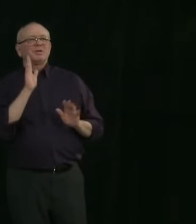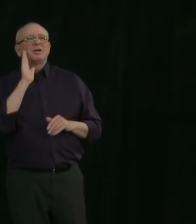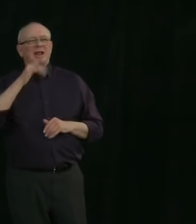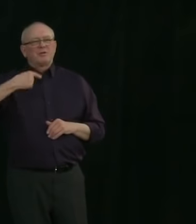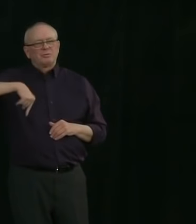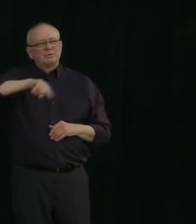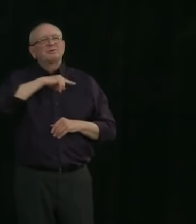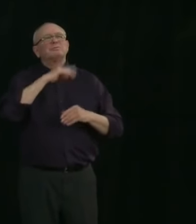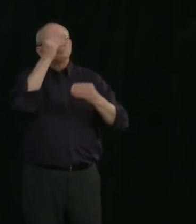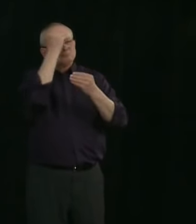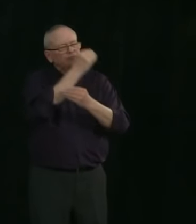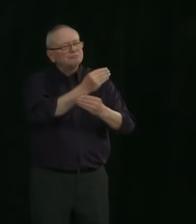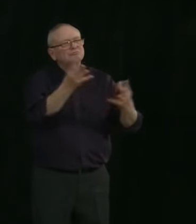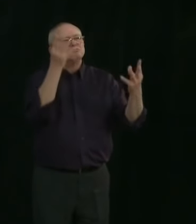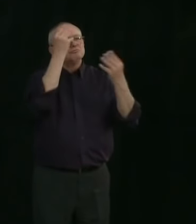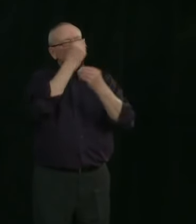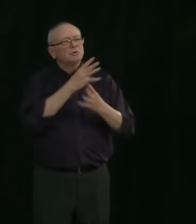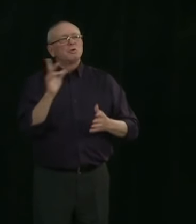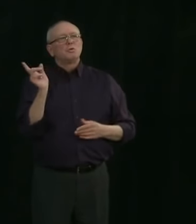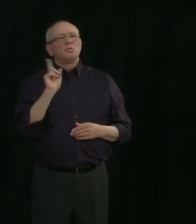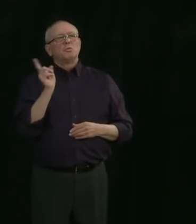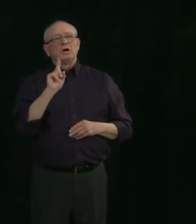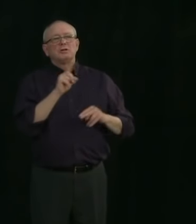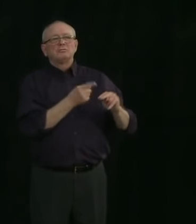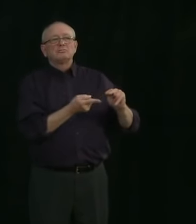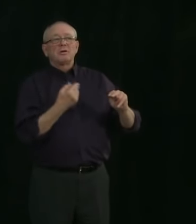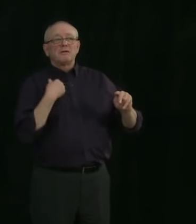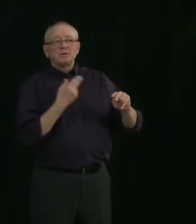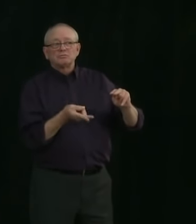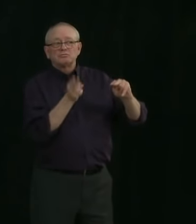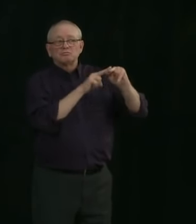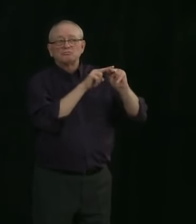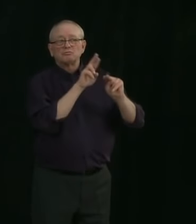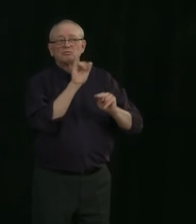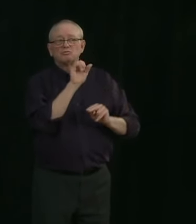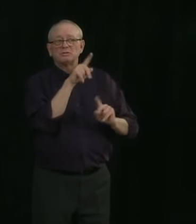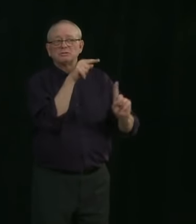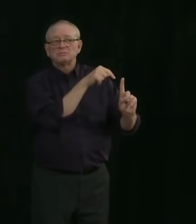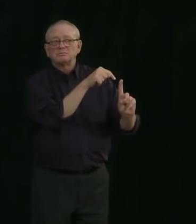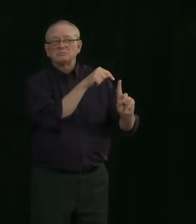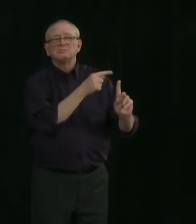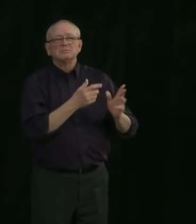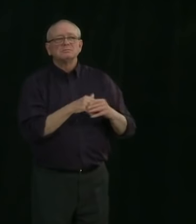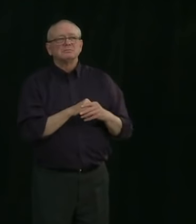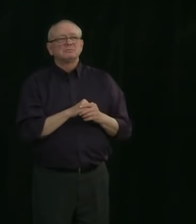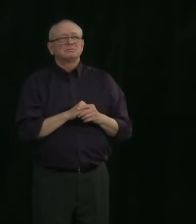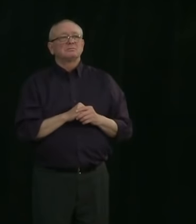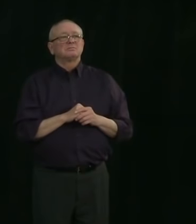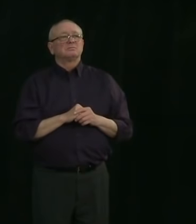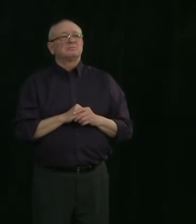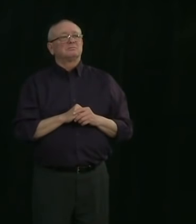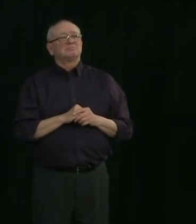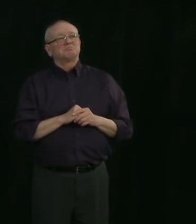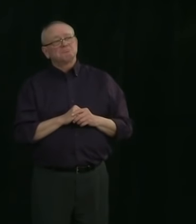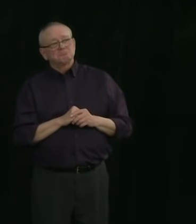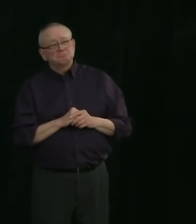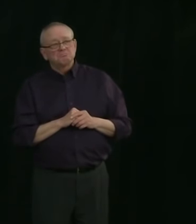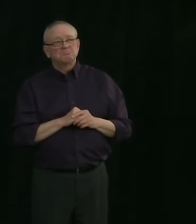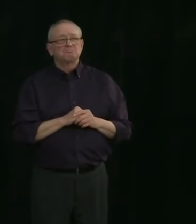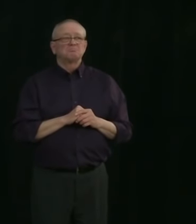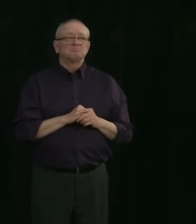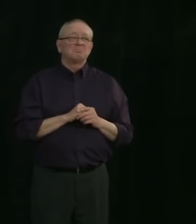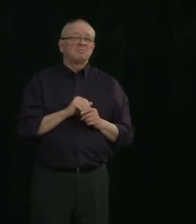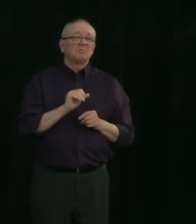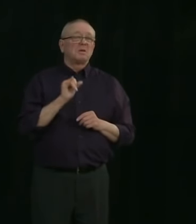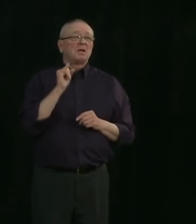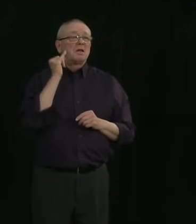potentially significant increased risk, which is why we've been indicating when we have cases in populations in long-term